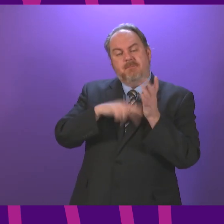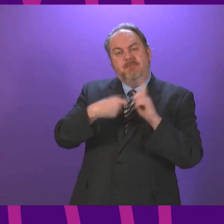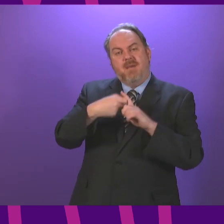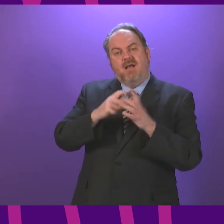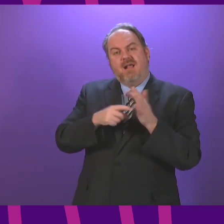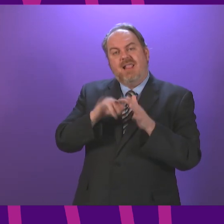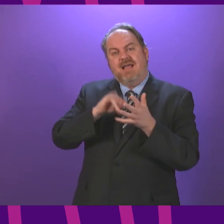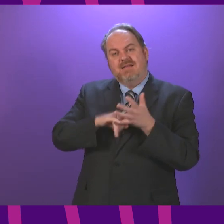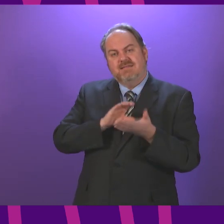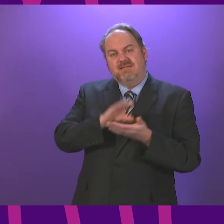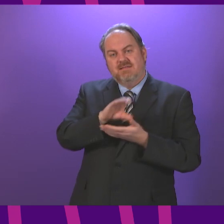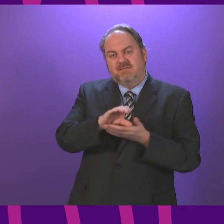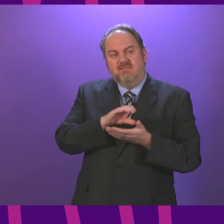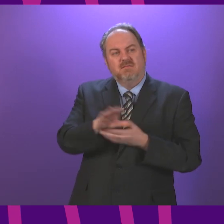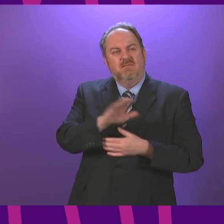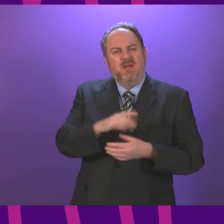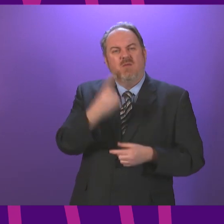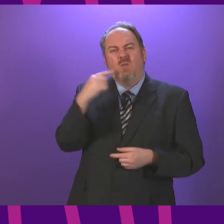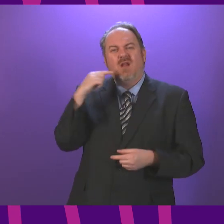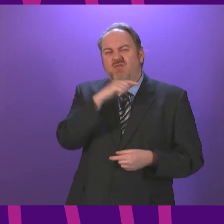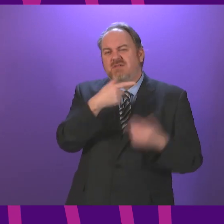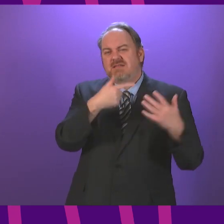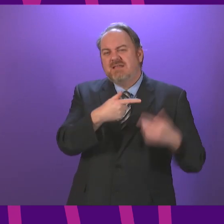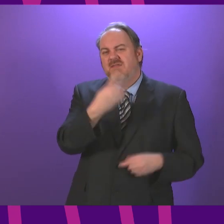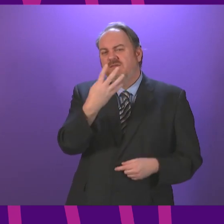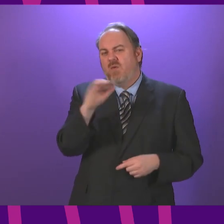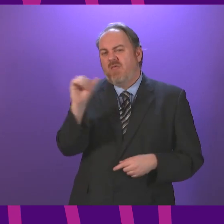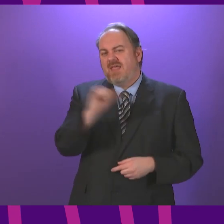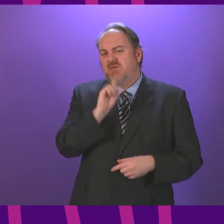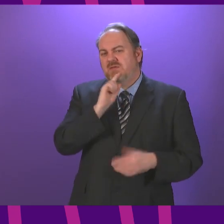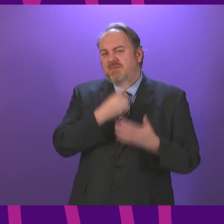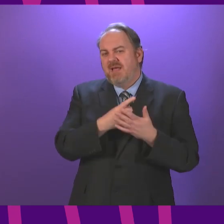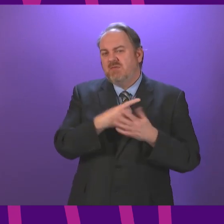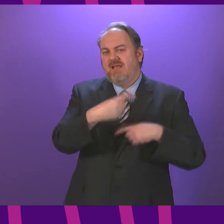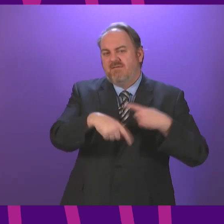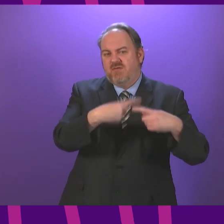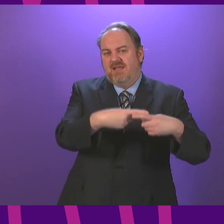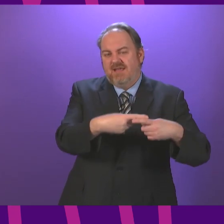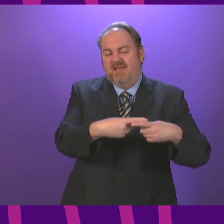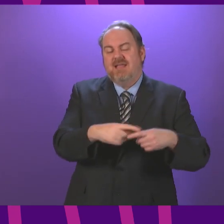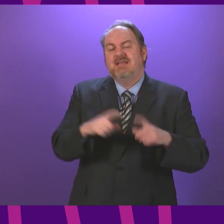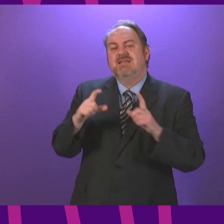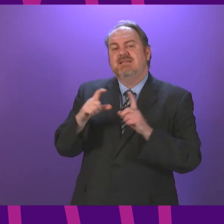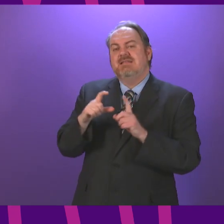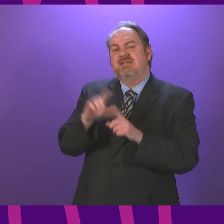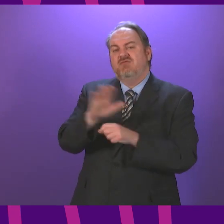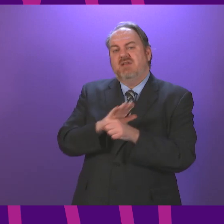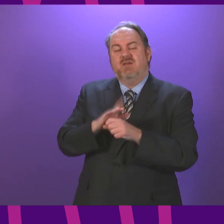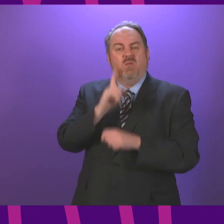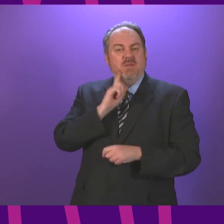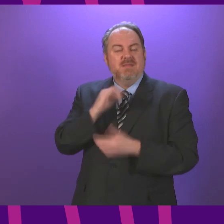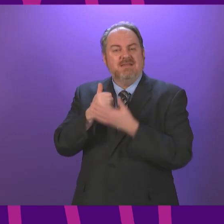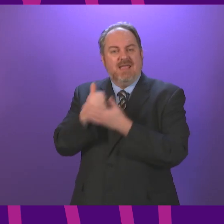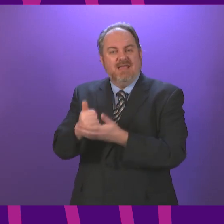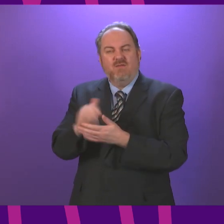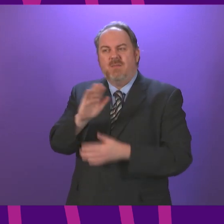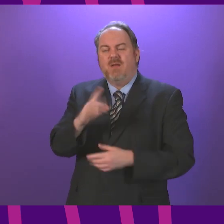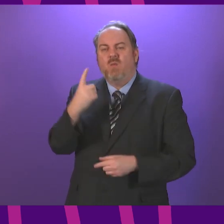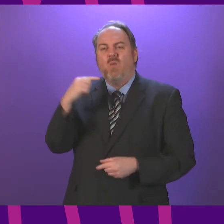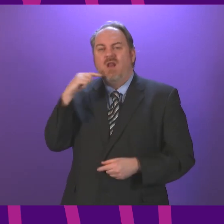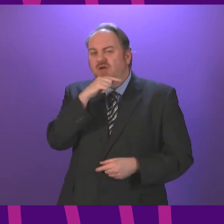of around £174,000 annually and to Motherwell District Women's Aid of around £118 £11,000 annually.